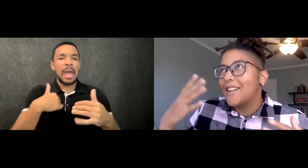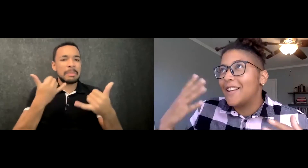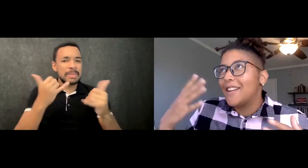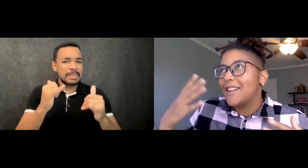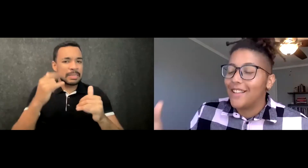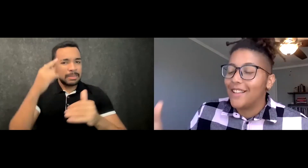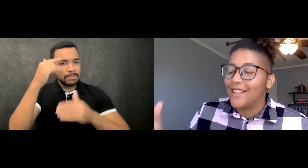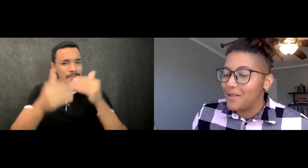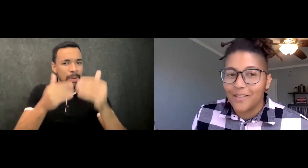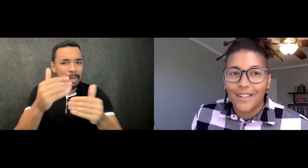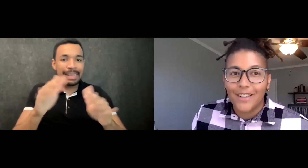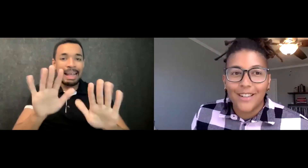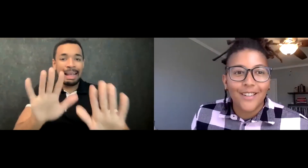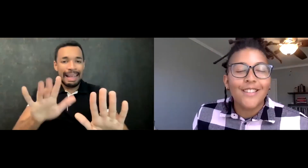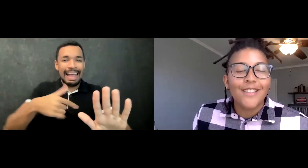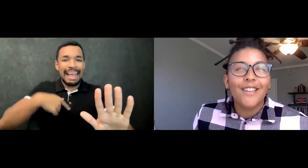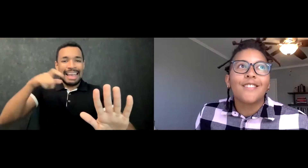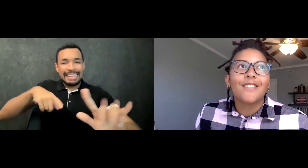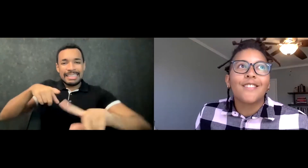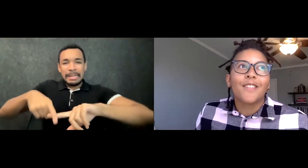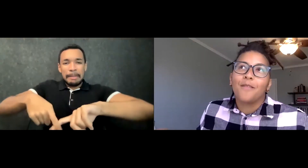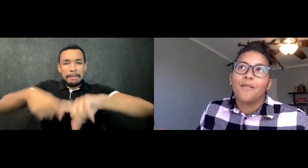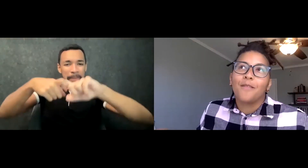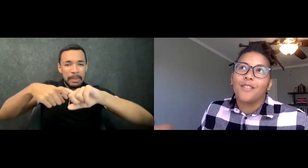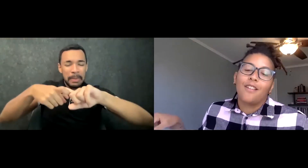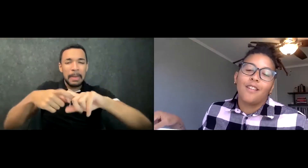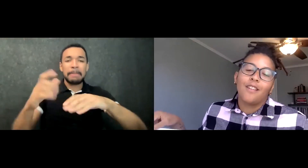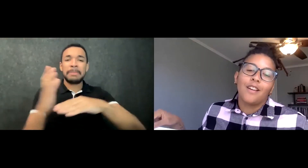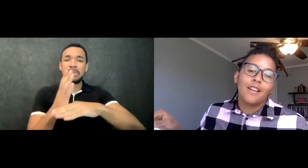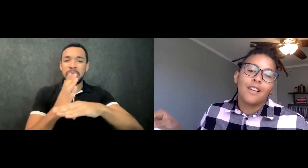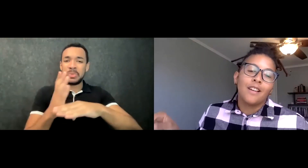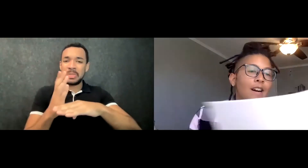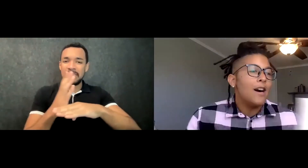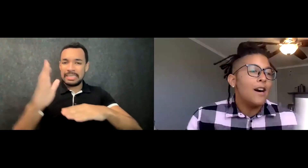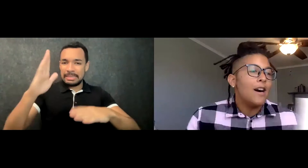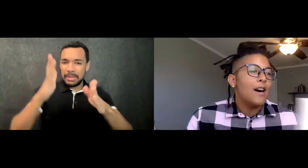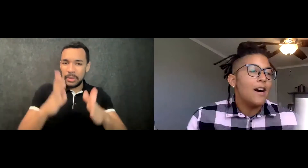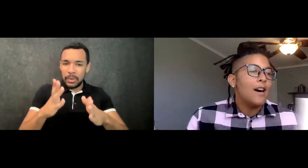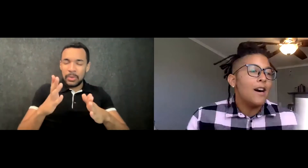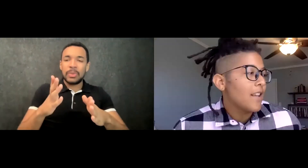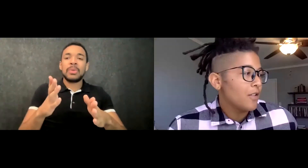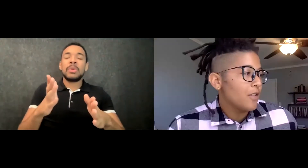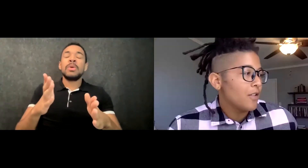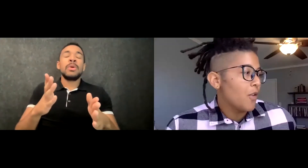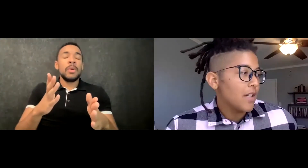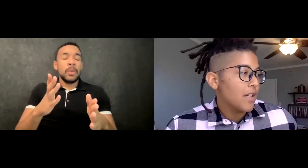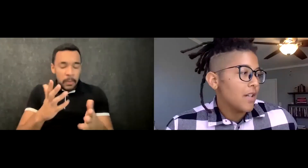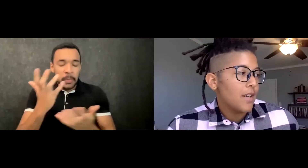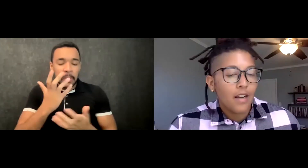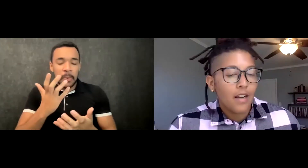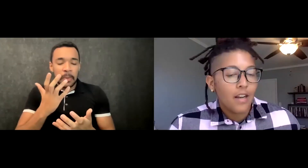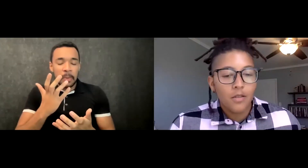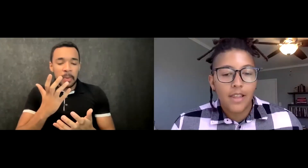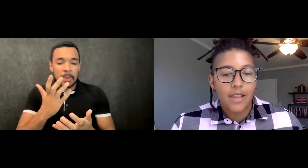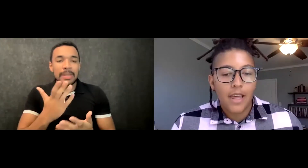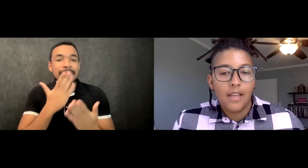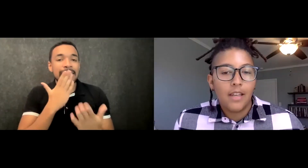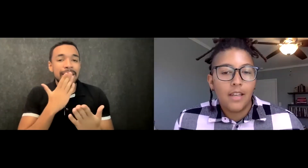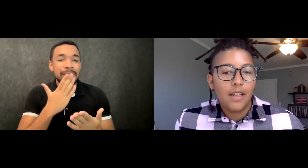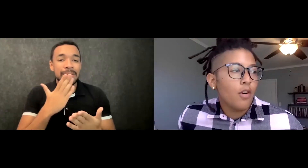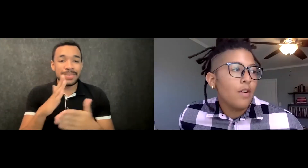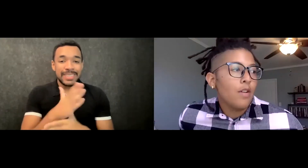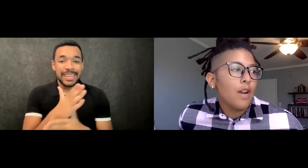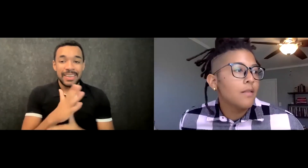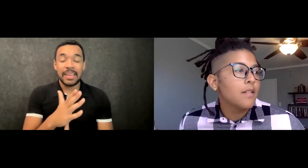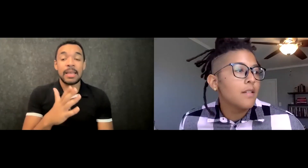minute between readers. So thank you for sharing. My self-description, I use they and